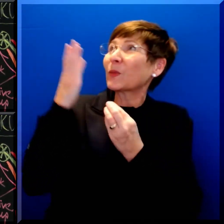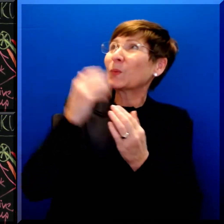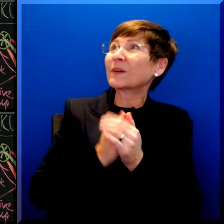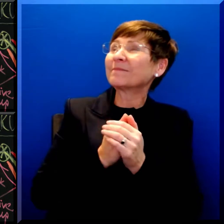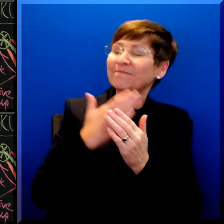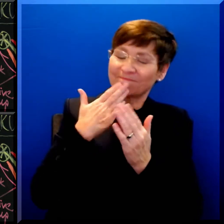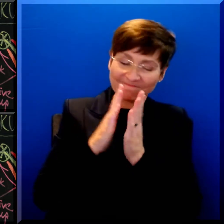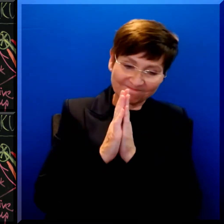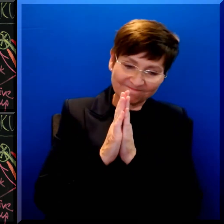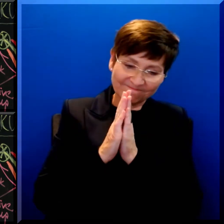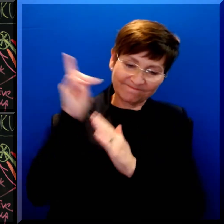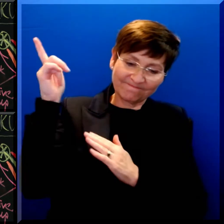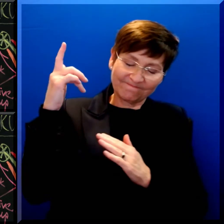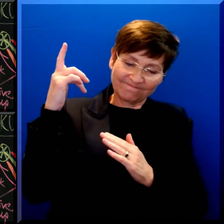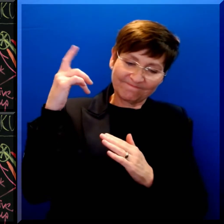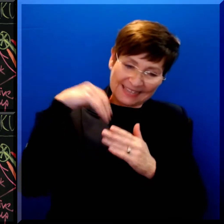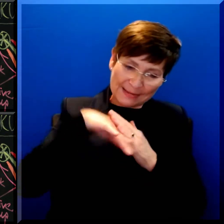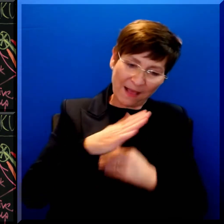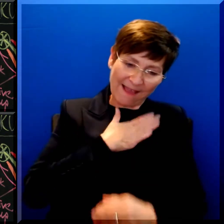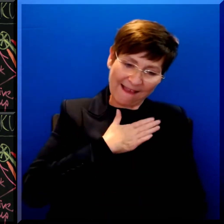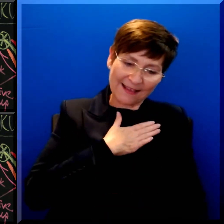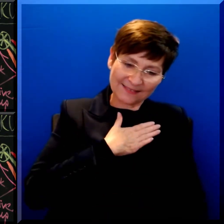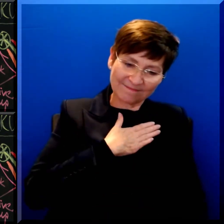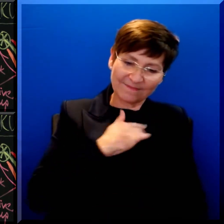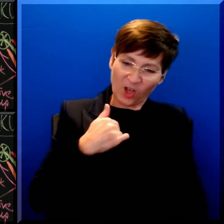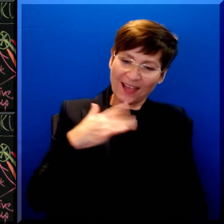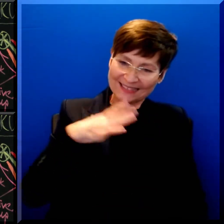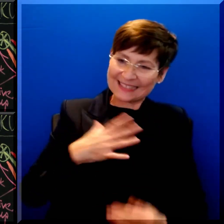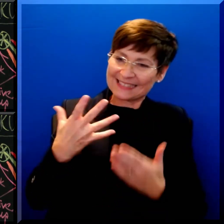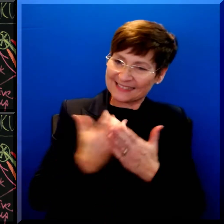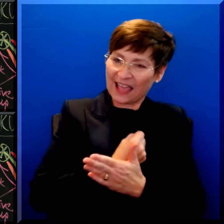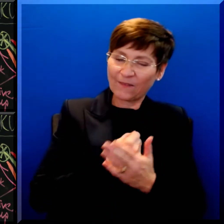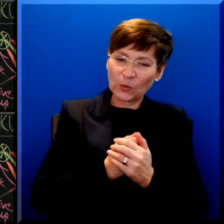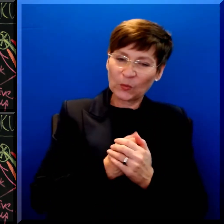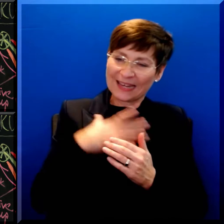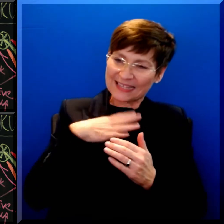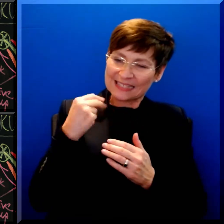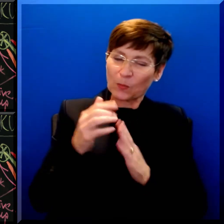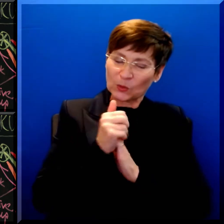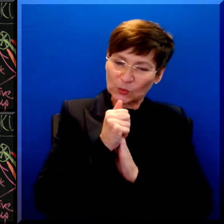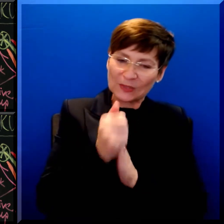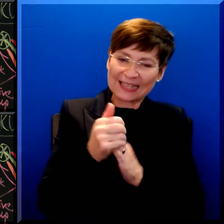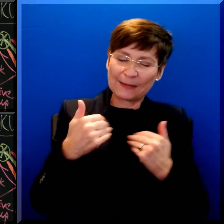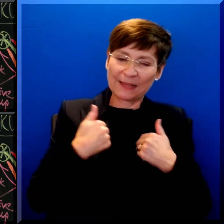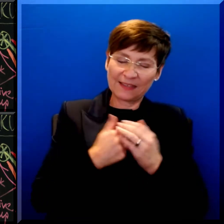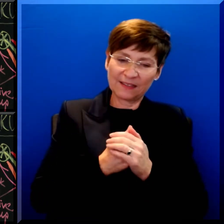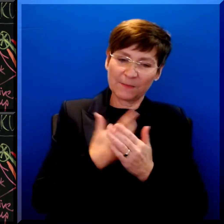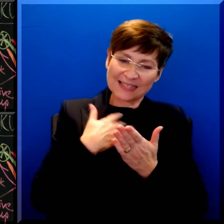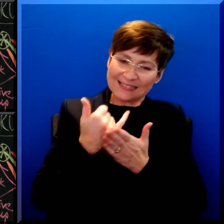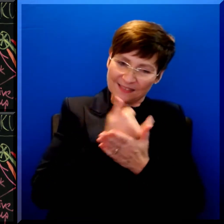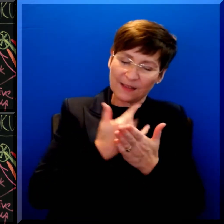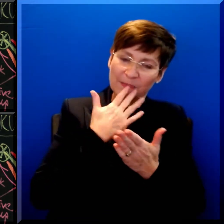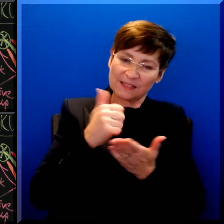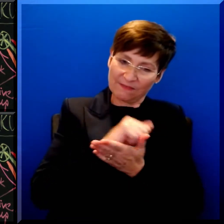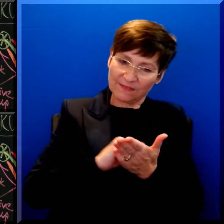you are. Jesus, come into my heart. I need a leader. I need a savior. Forgive me of my sin.